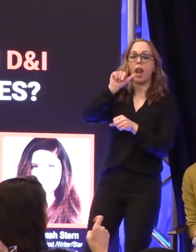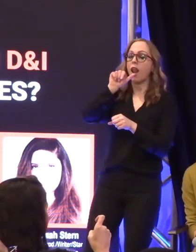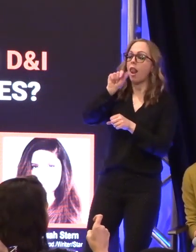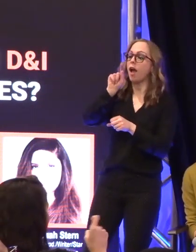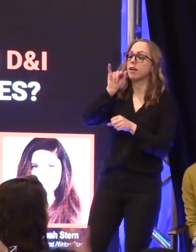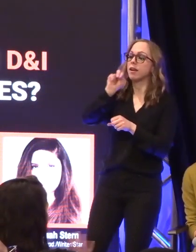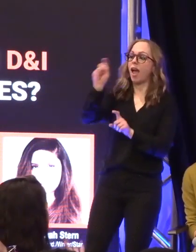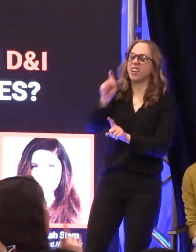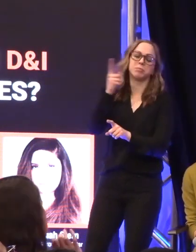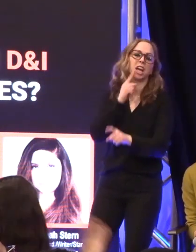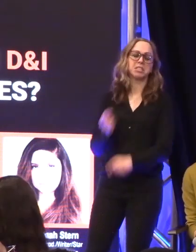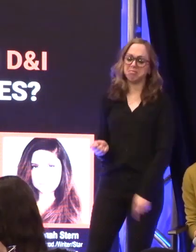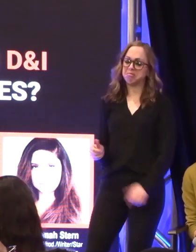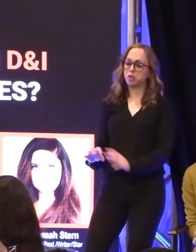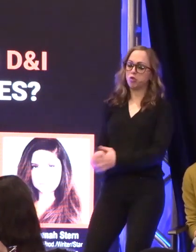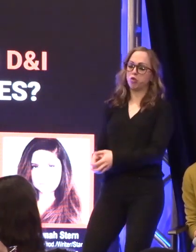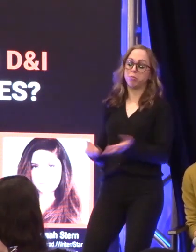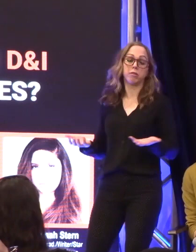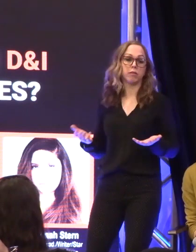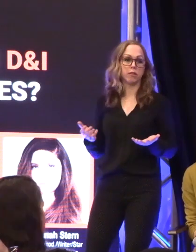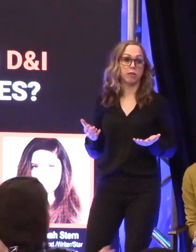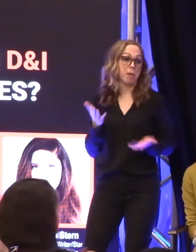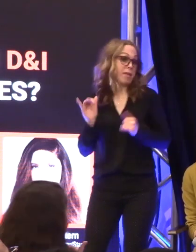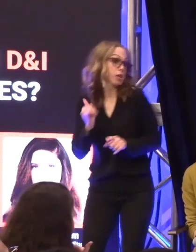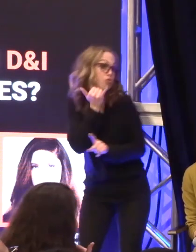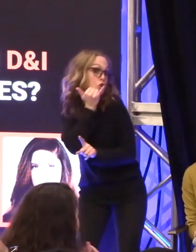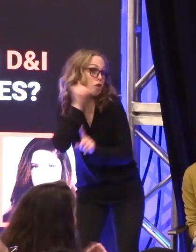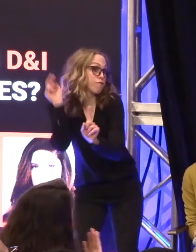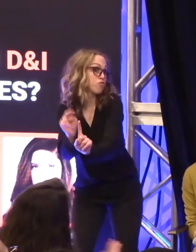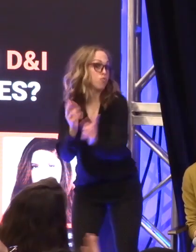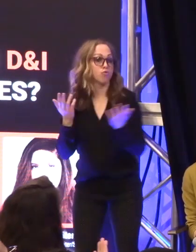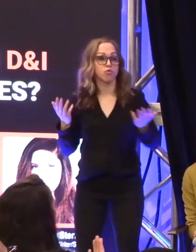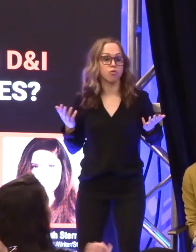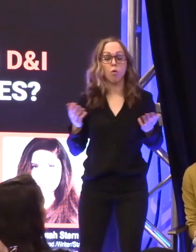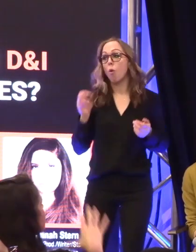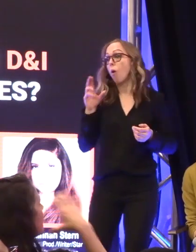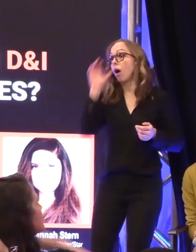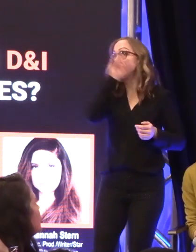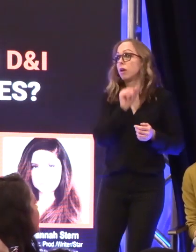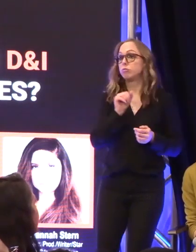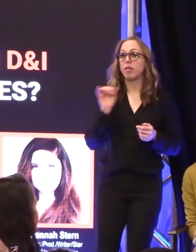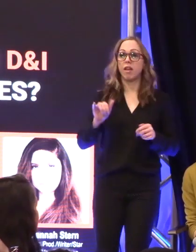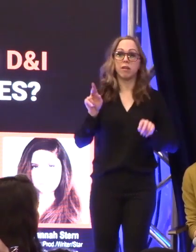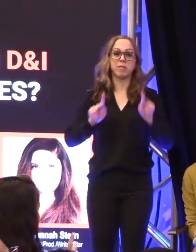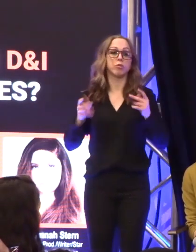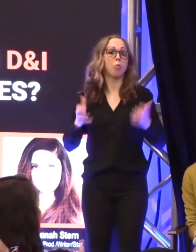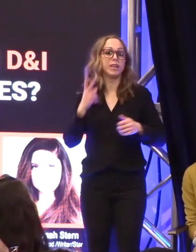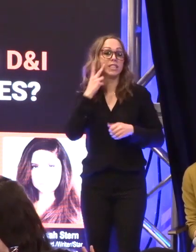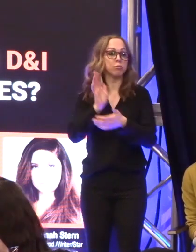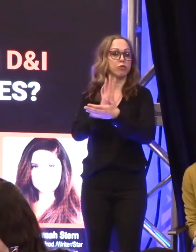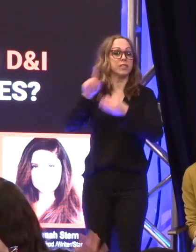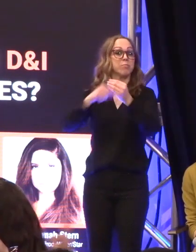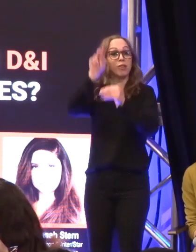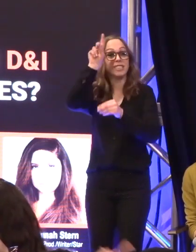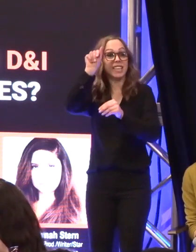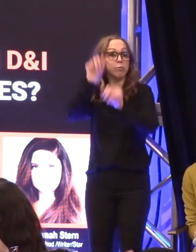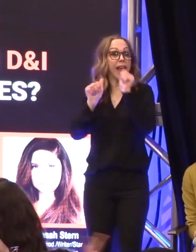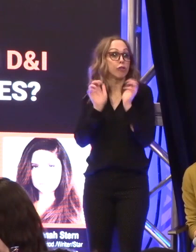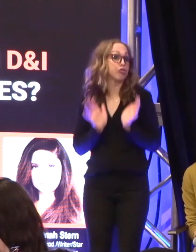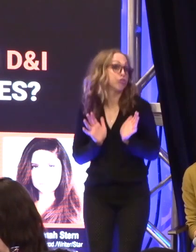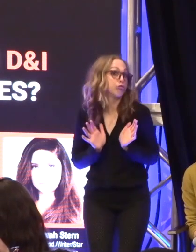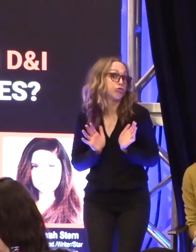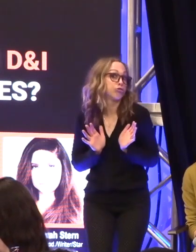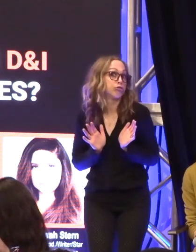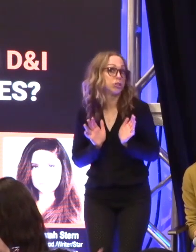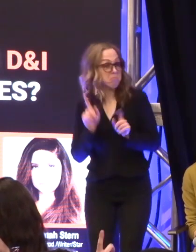fractured sort of demographic nationally is wrong. Maybe there's, you know, the assumption that people don't want to see movies about disabled actors